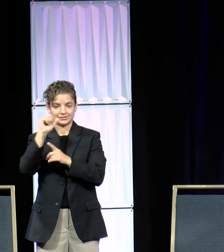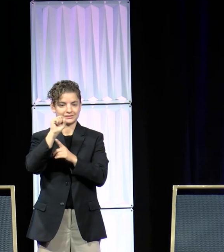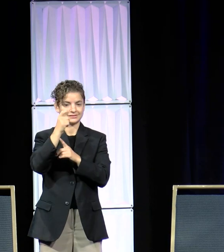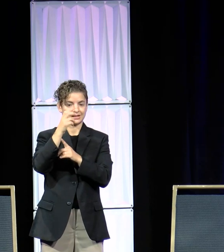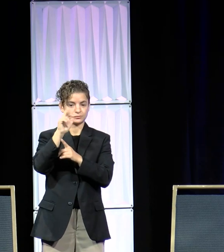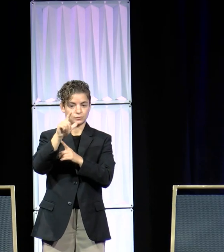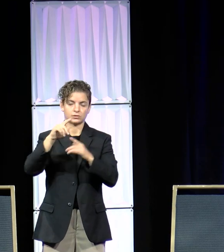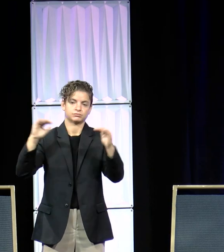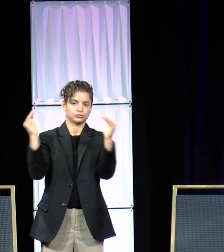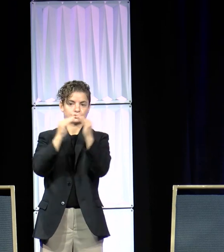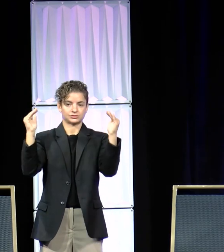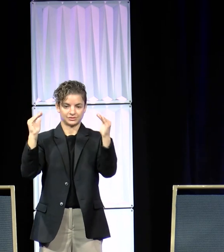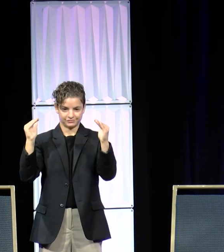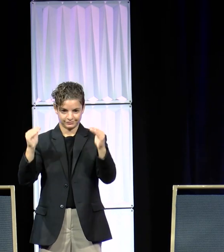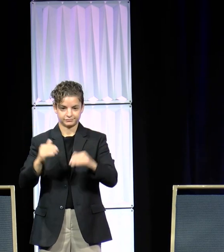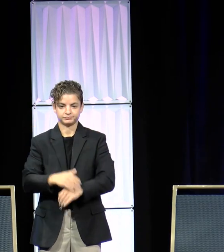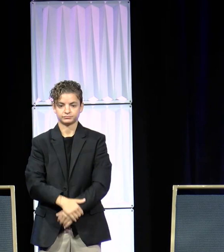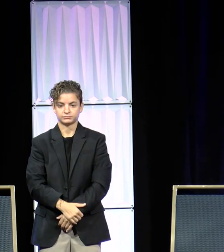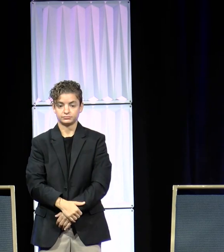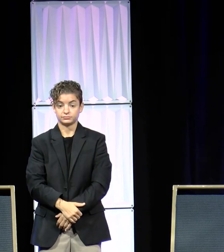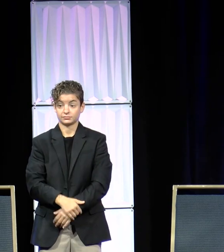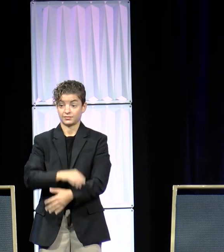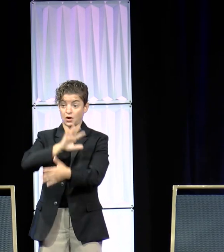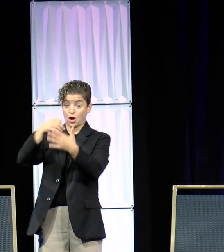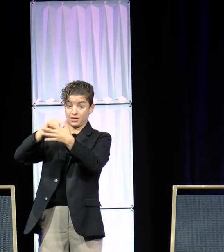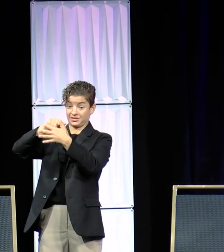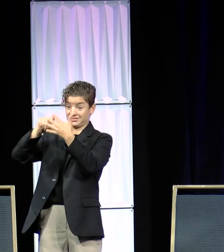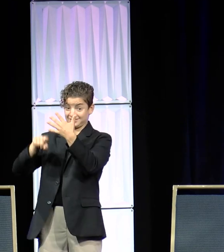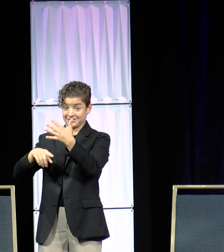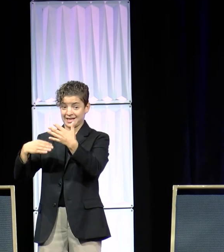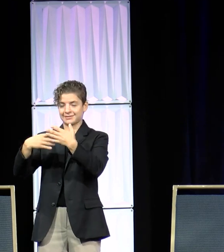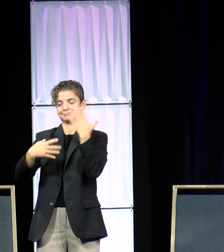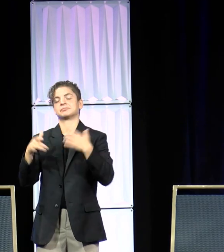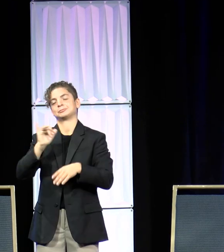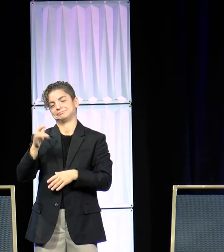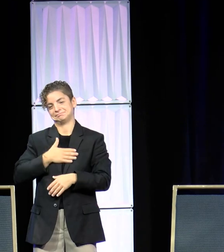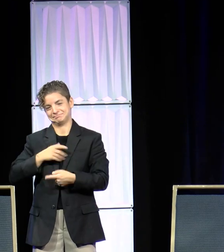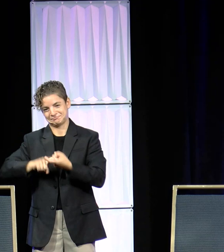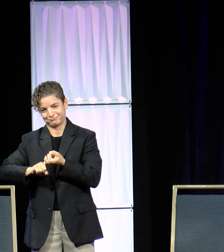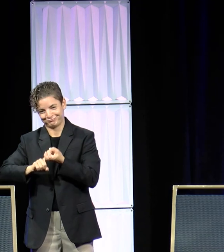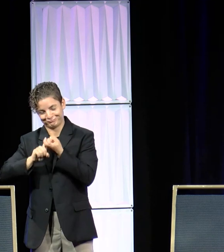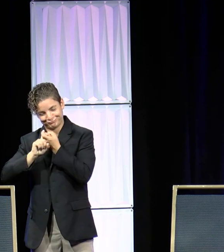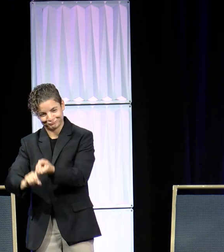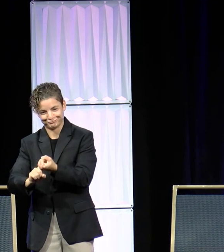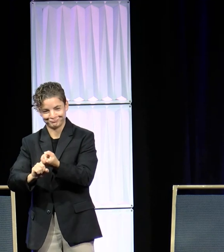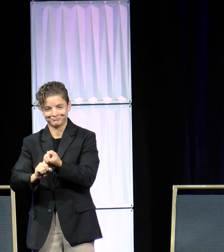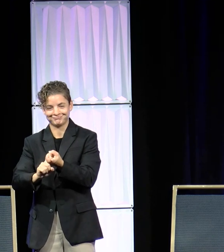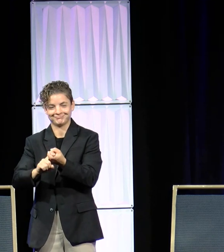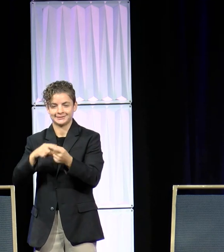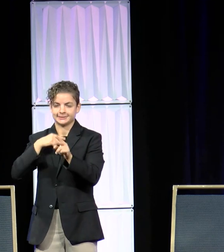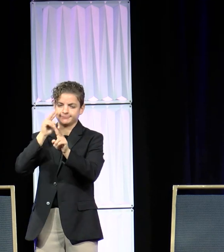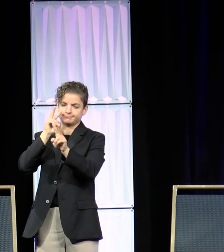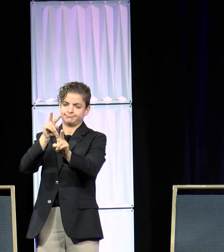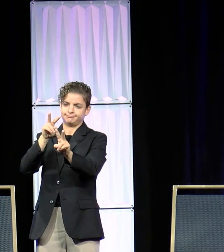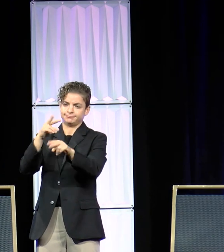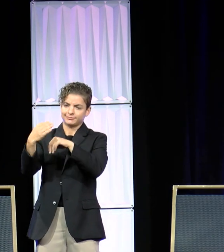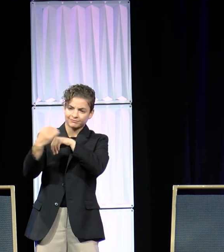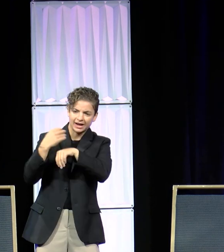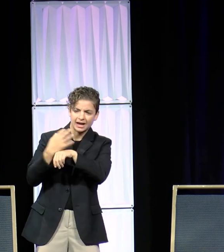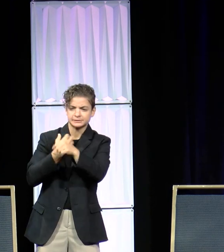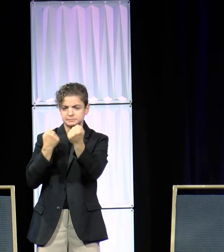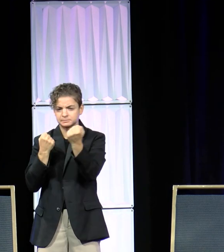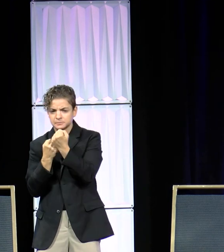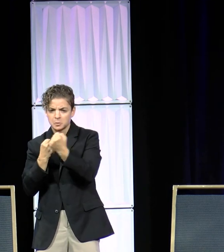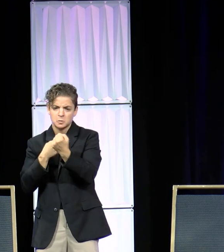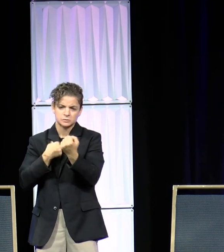who is someone who I look to for inspiration, who I look to for advice, I look to for